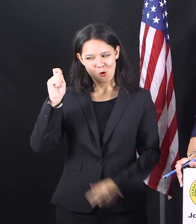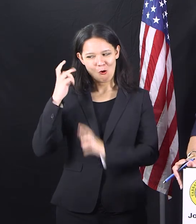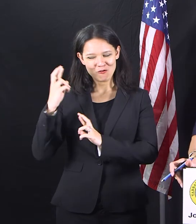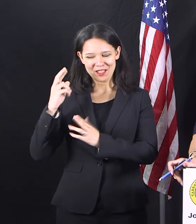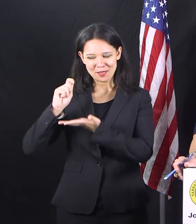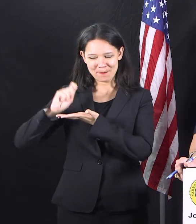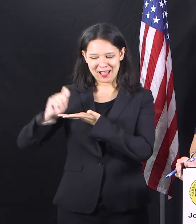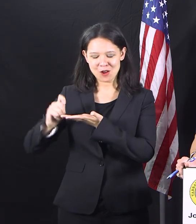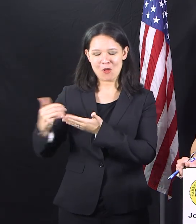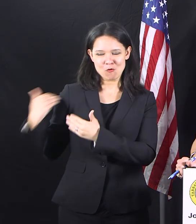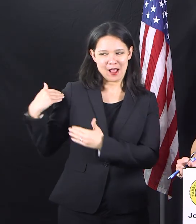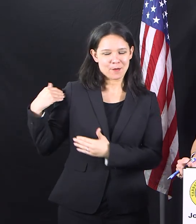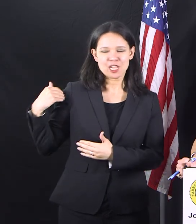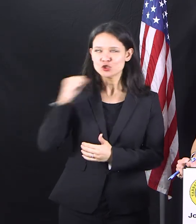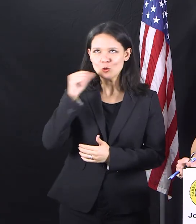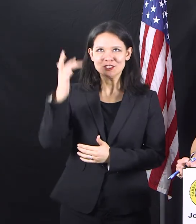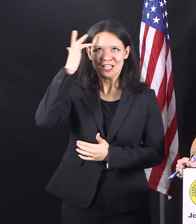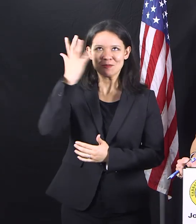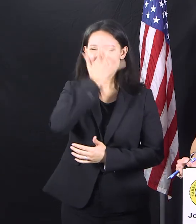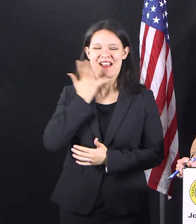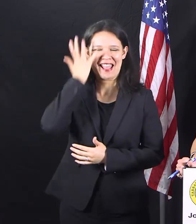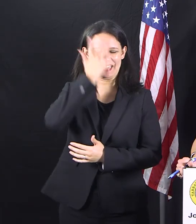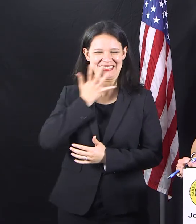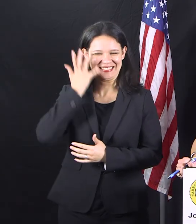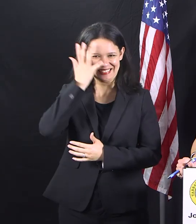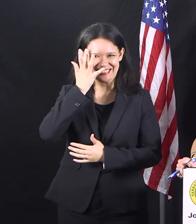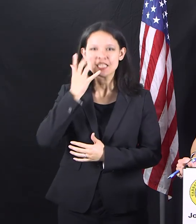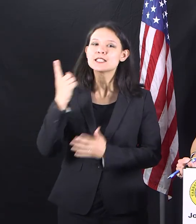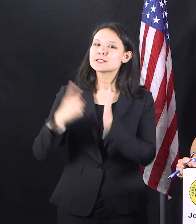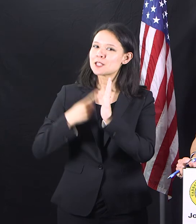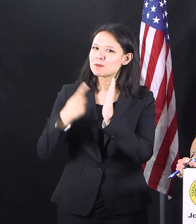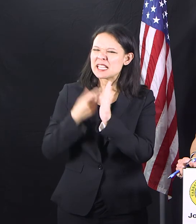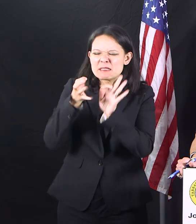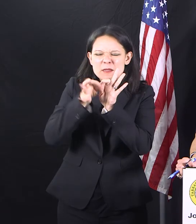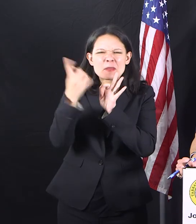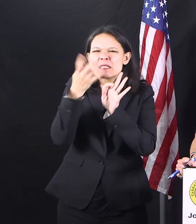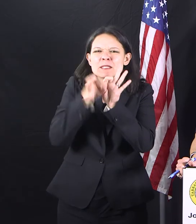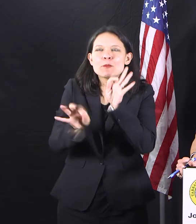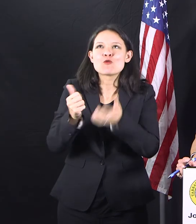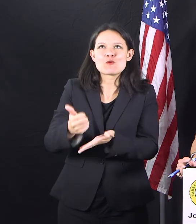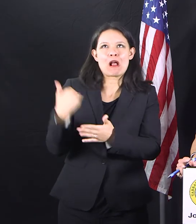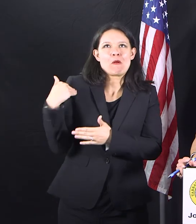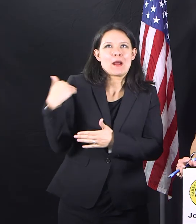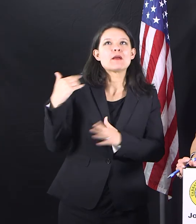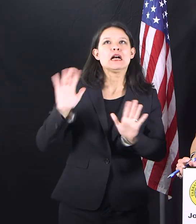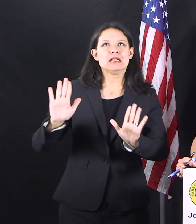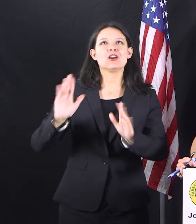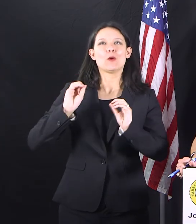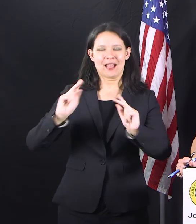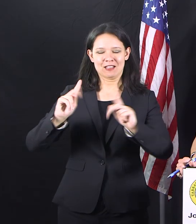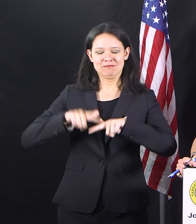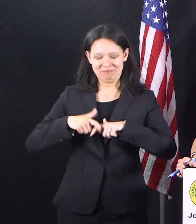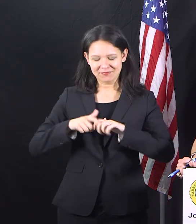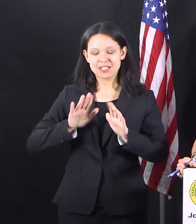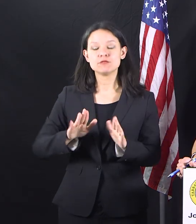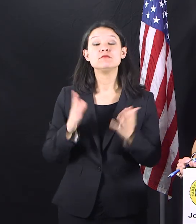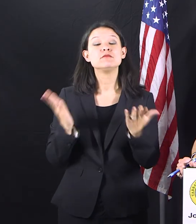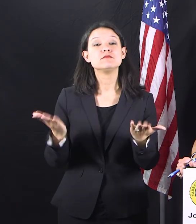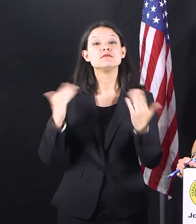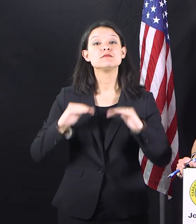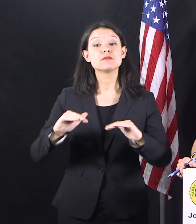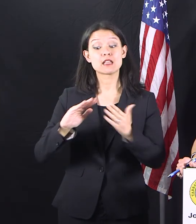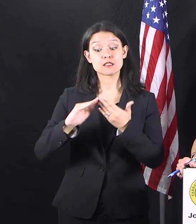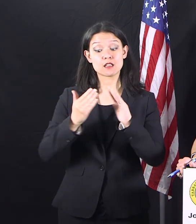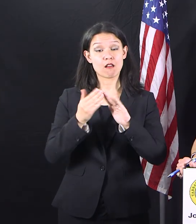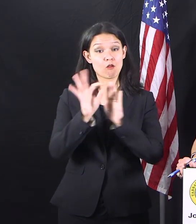this pen will remind me not to do that. Takes simple tricks sometimes, doesn't it? As you know, the city of Fort Worth, Tarrant County,